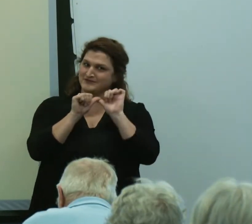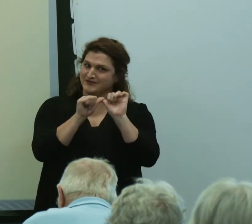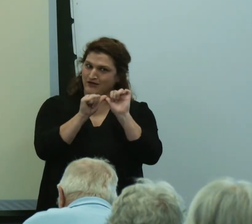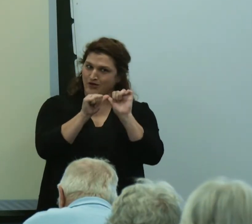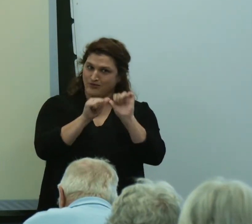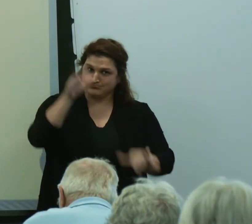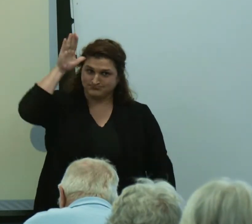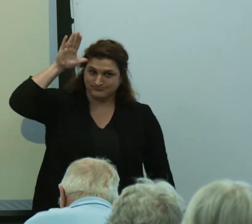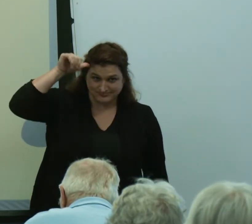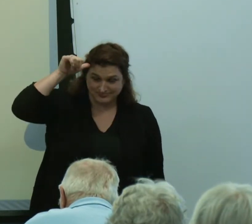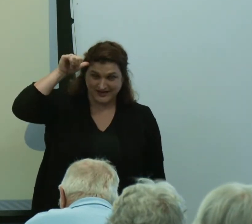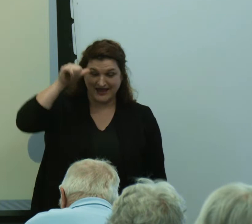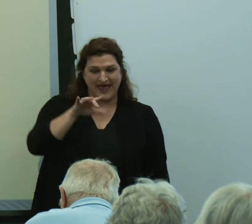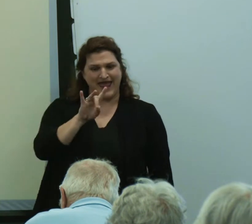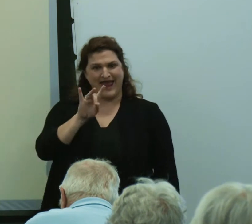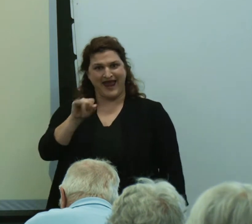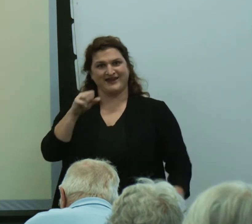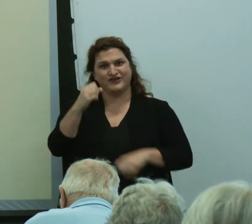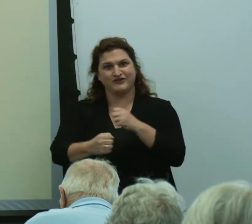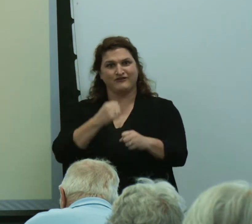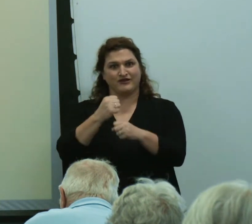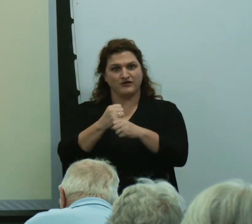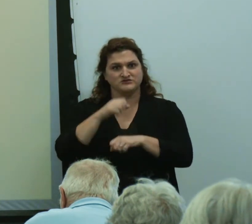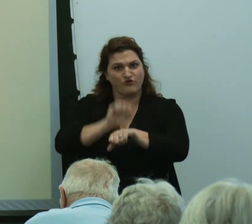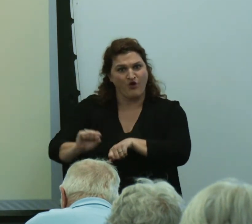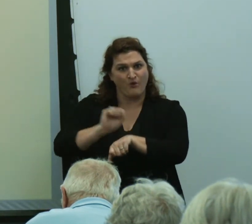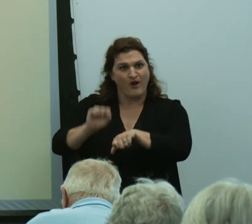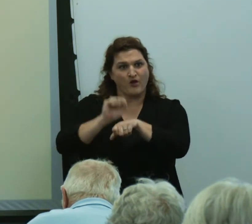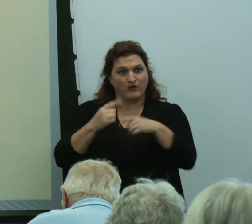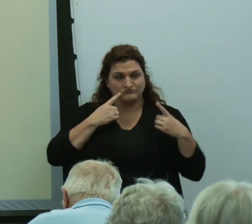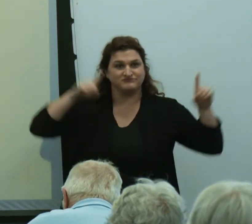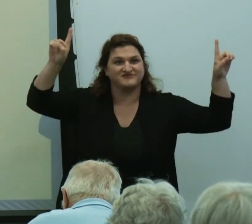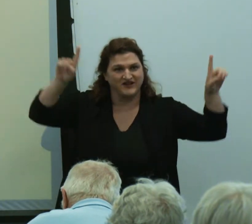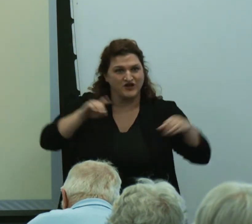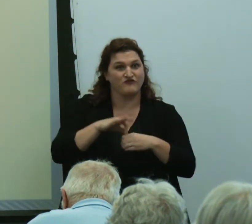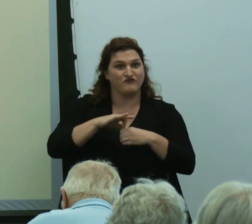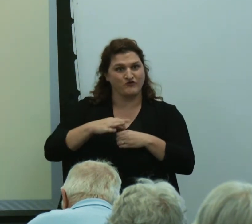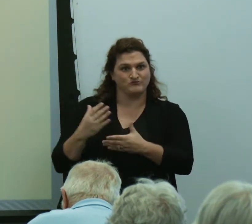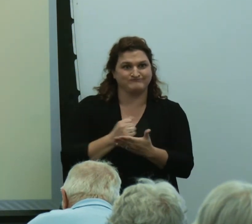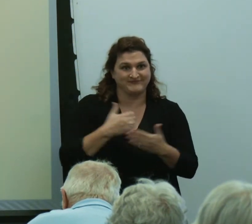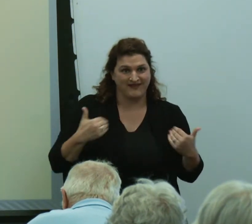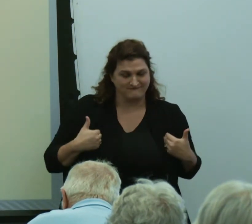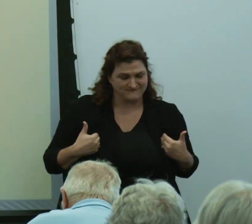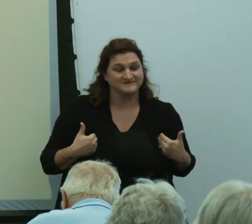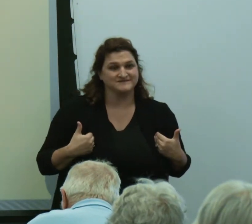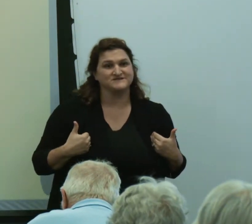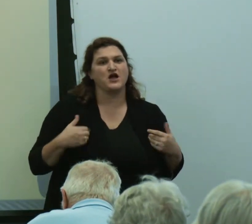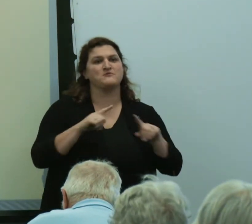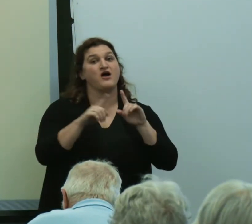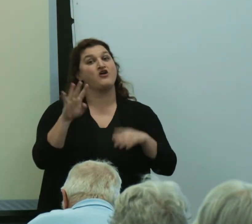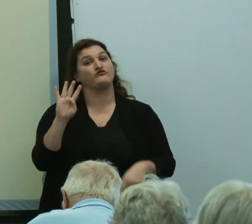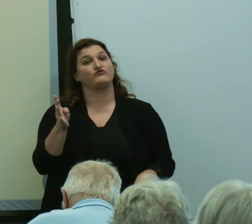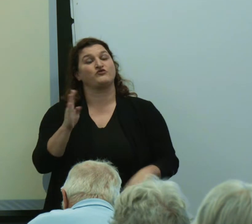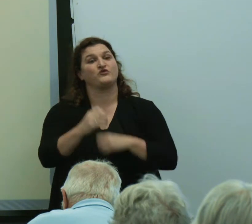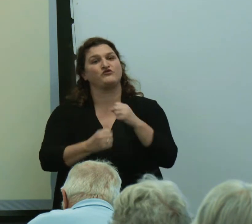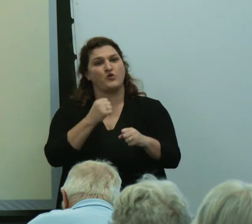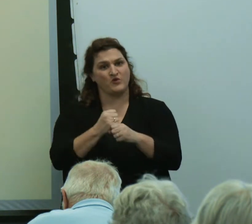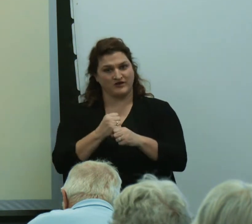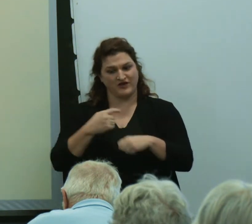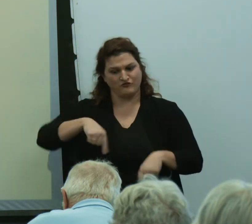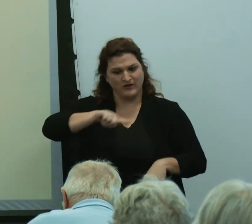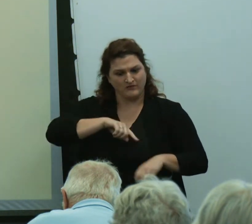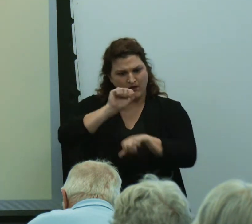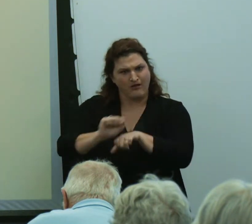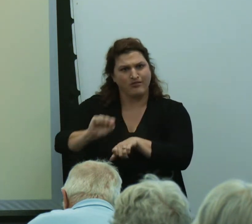us 80 years to get the vote, after all. But for over 40 years, the League has been working on the fair districting process in